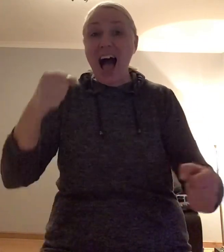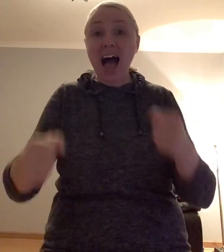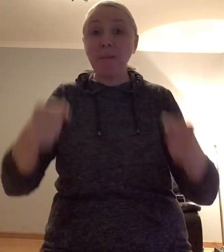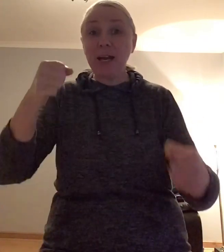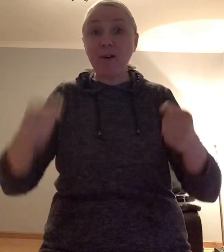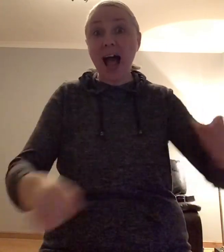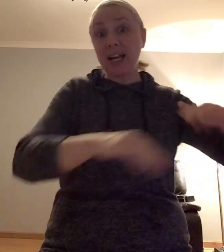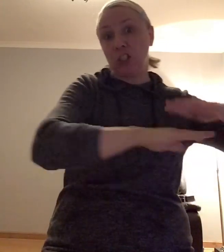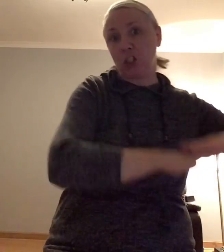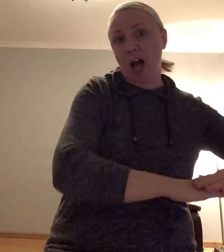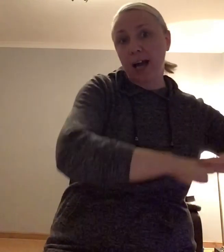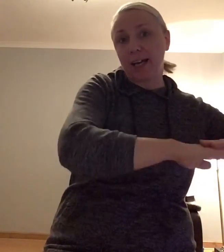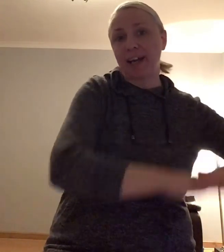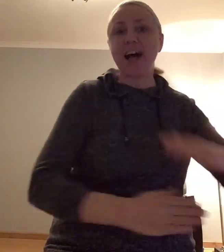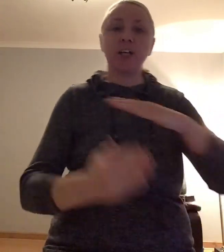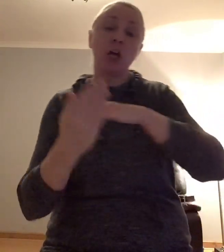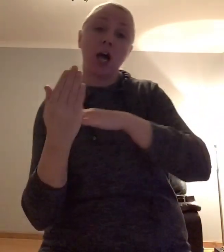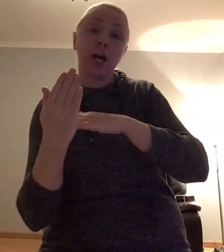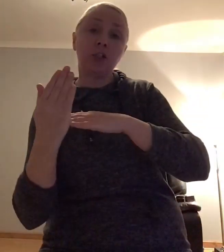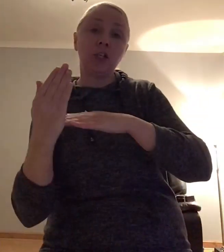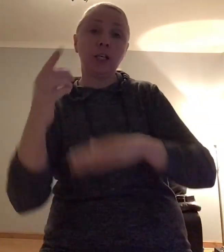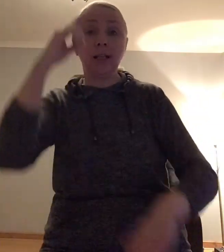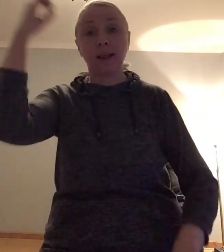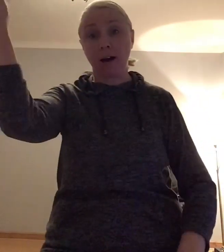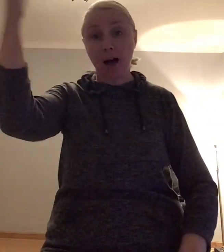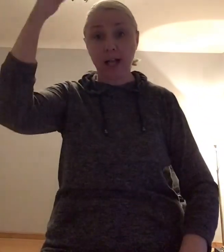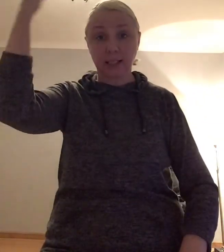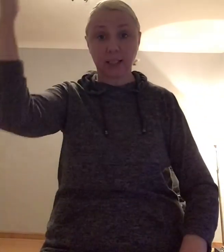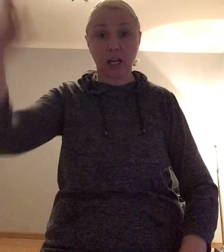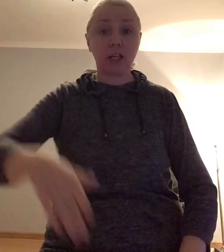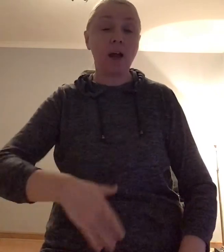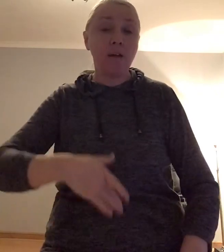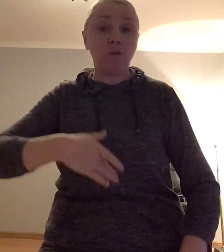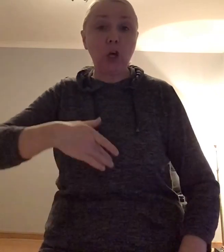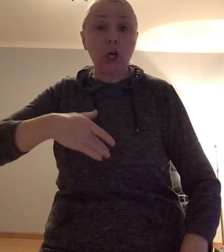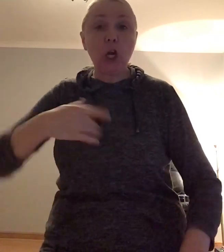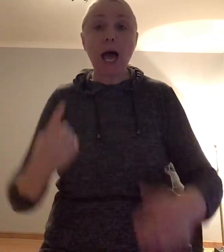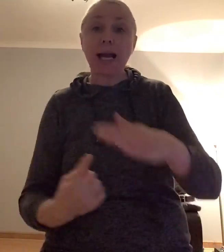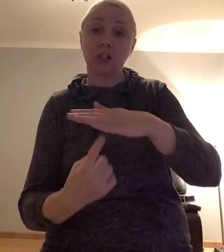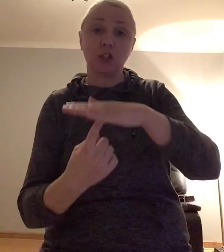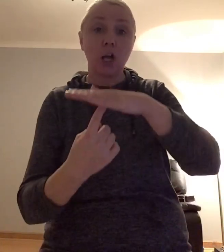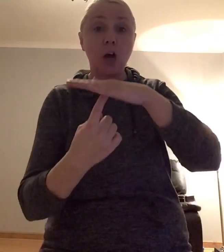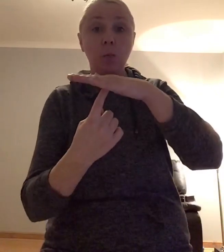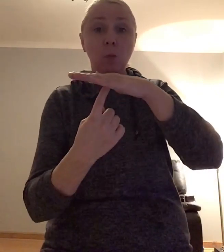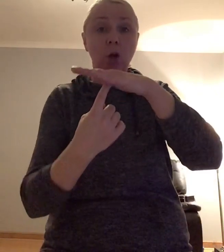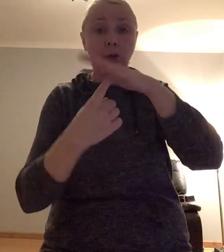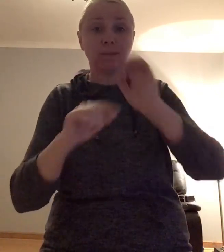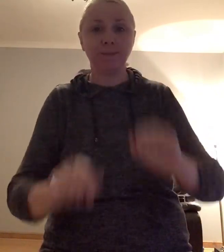I'll be riding shotgun underneath the hot sun, feeling like a someone.